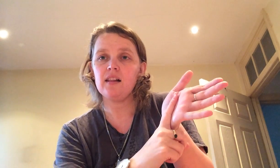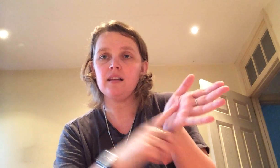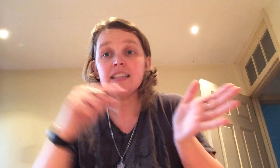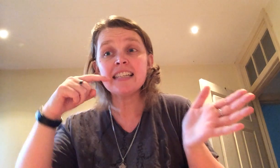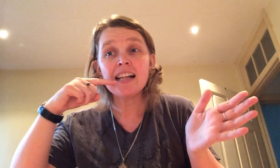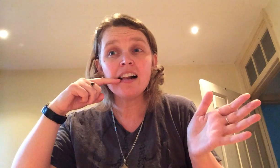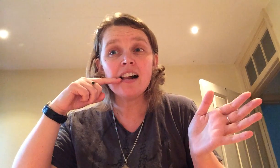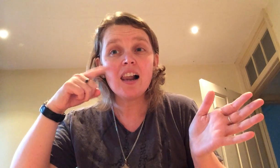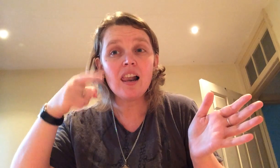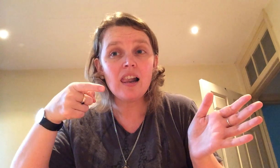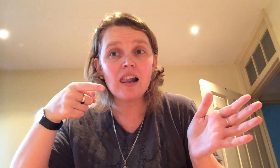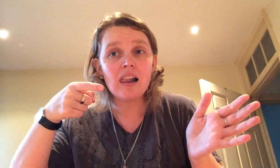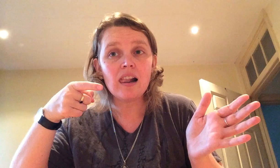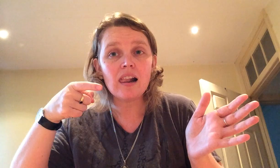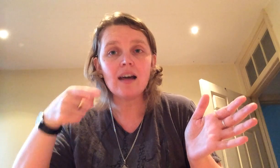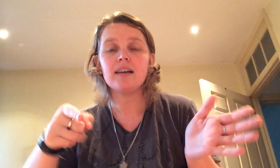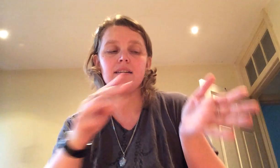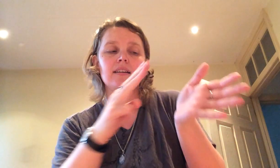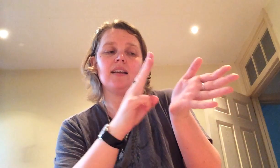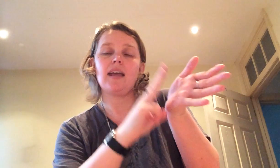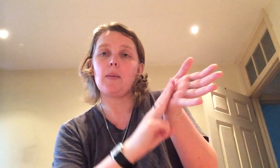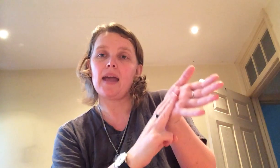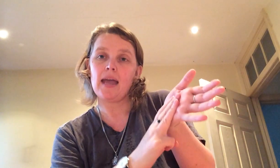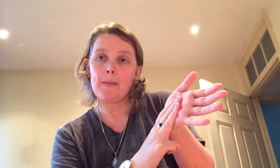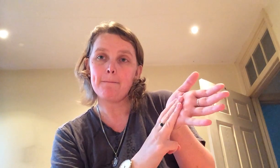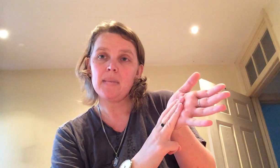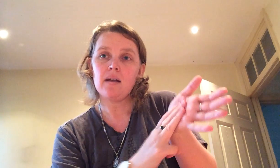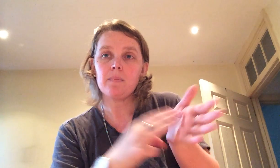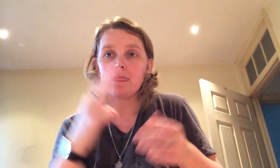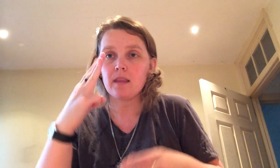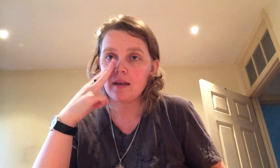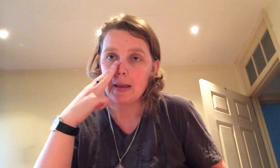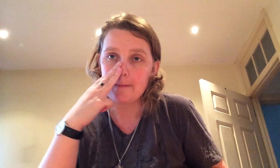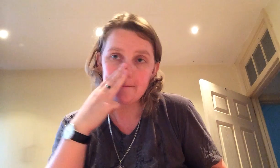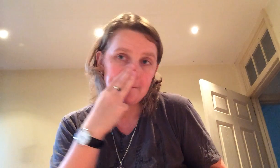L, L, M,